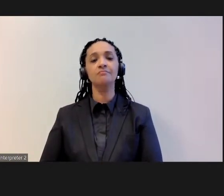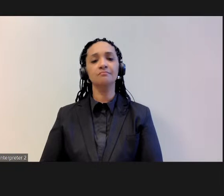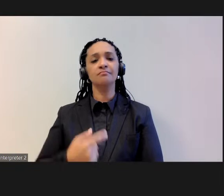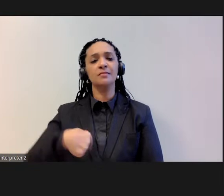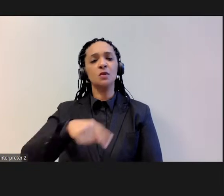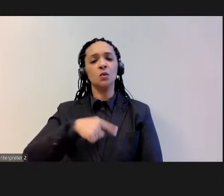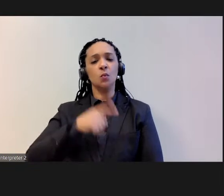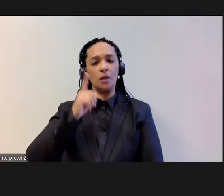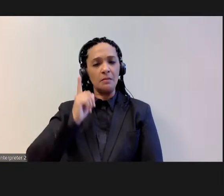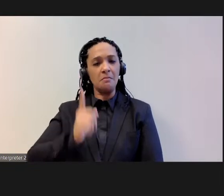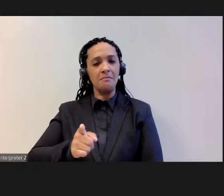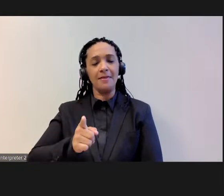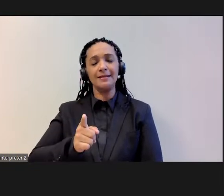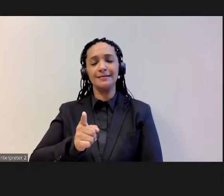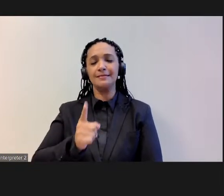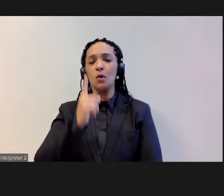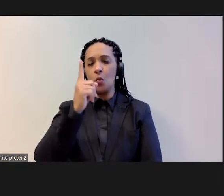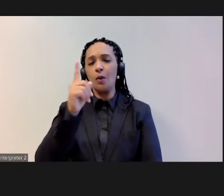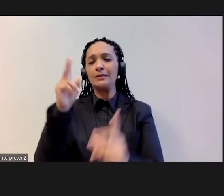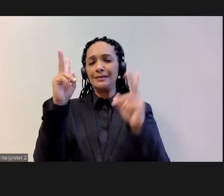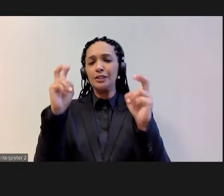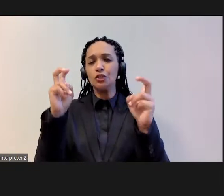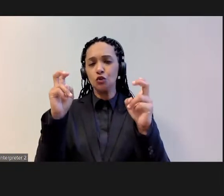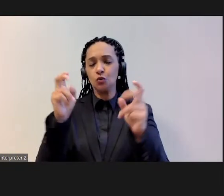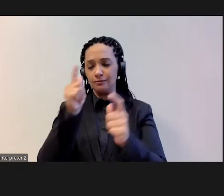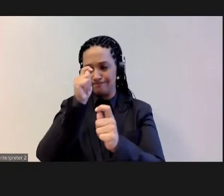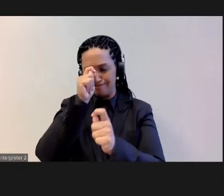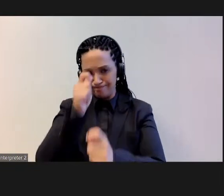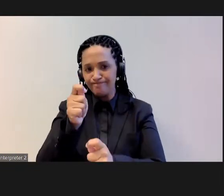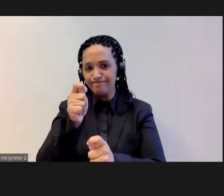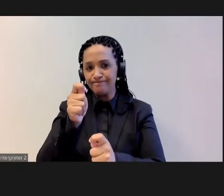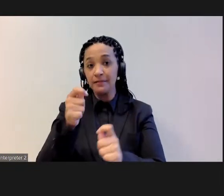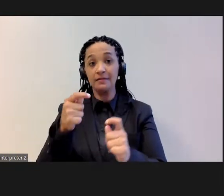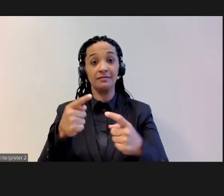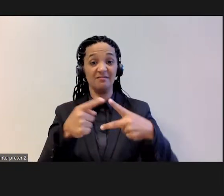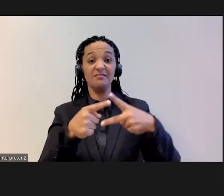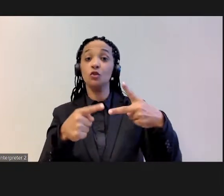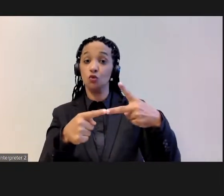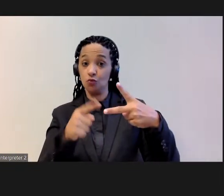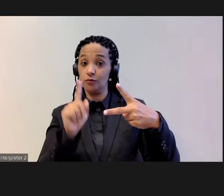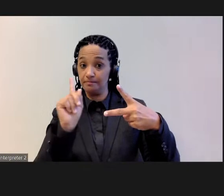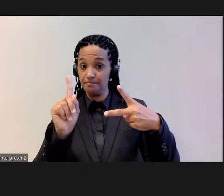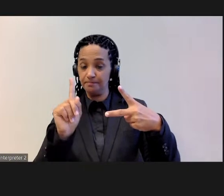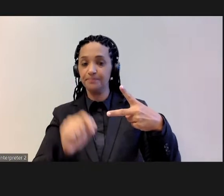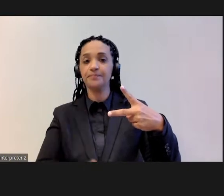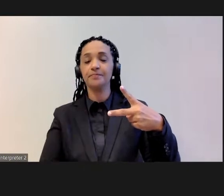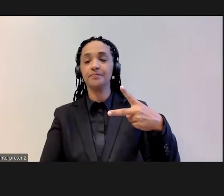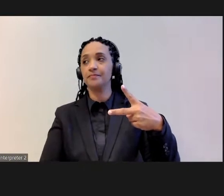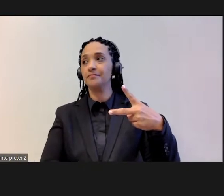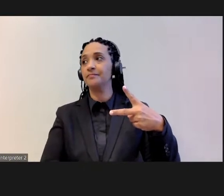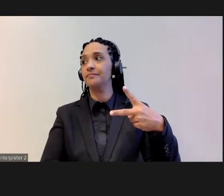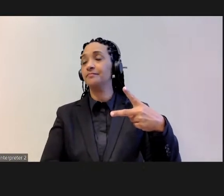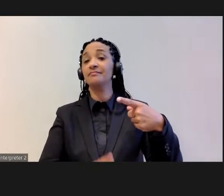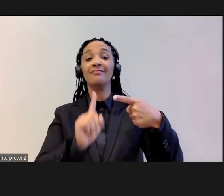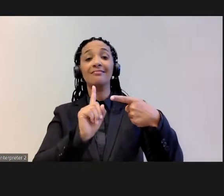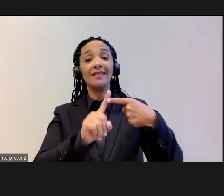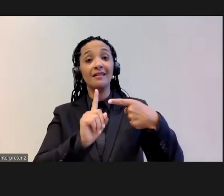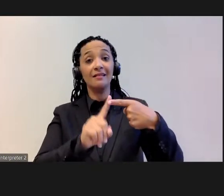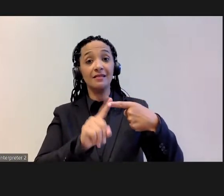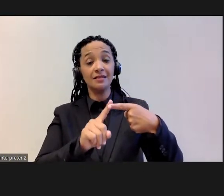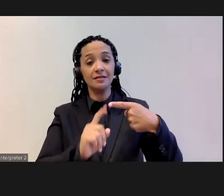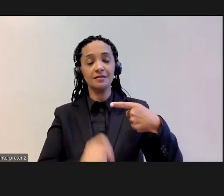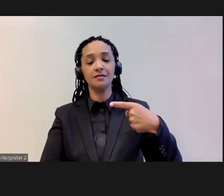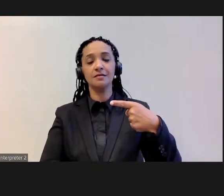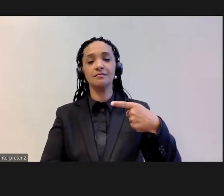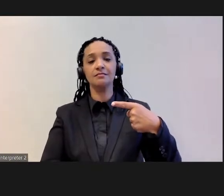the room. So in terms of, there are two things in particular. In terms of national